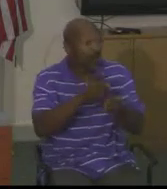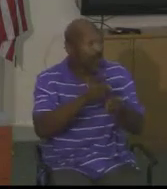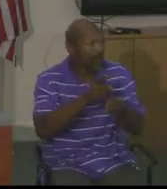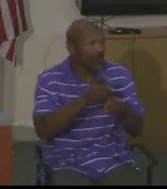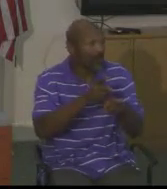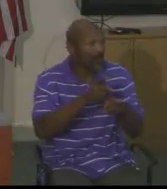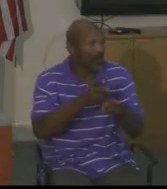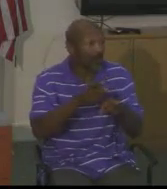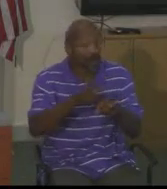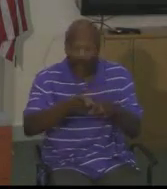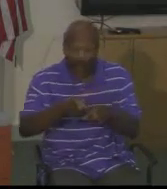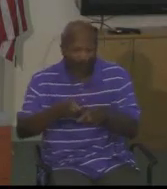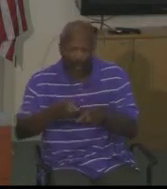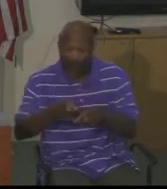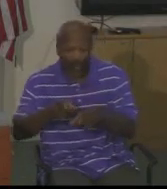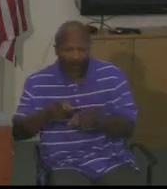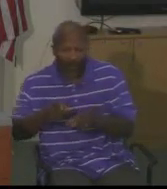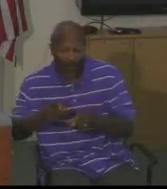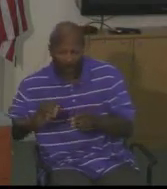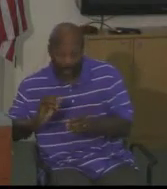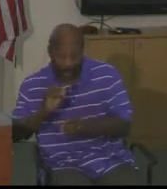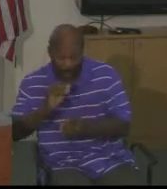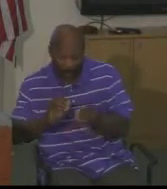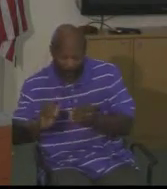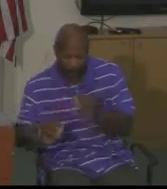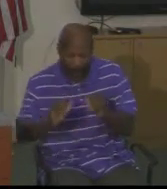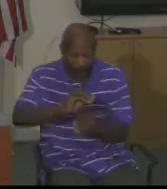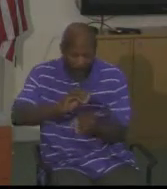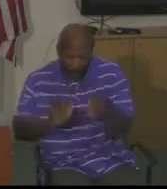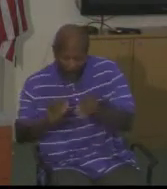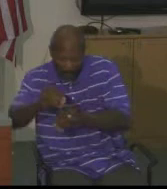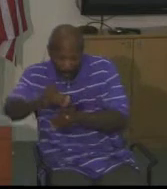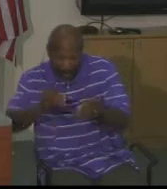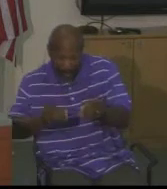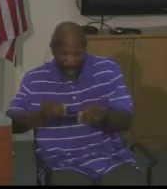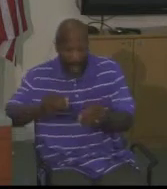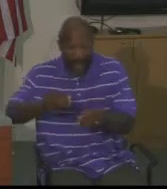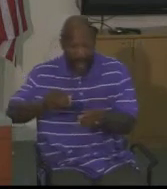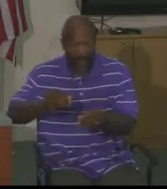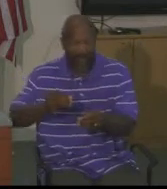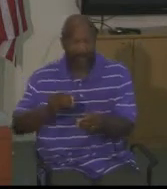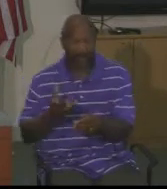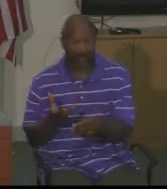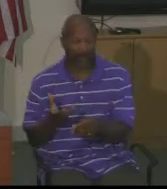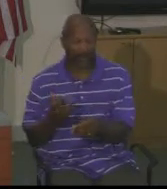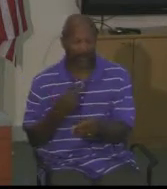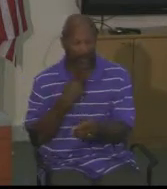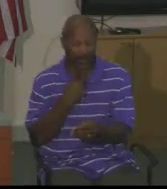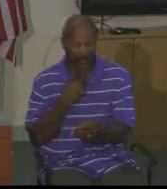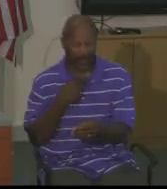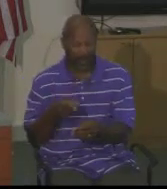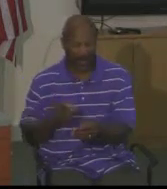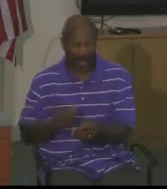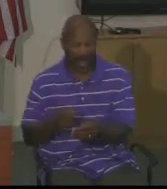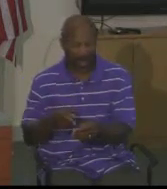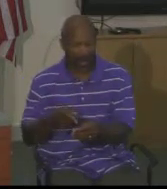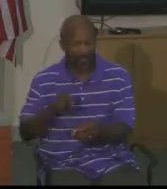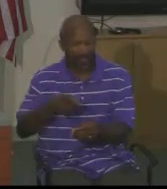you'll get to some place and you can't put the next one in because that one was supposed to be first or somewhere